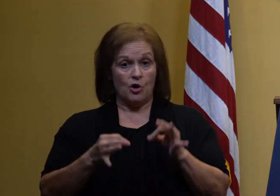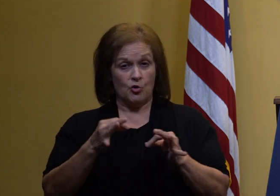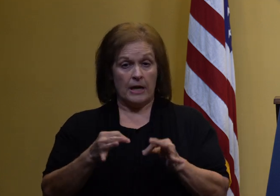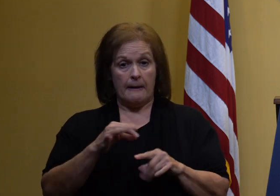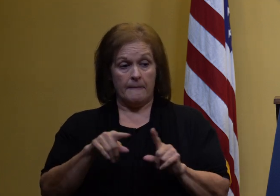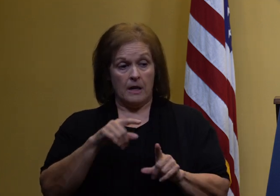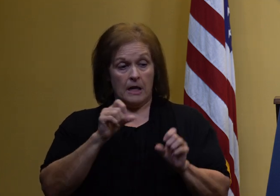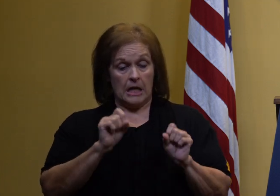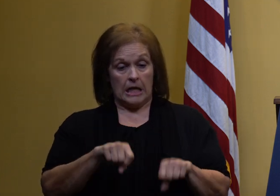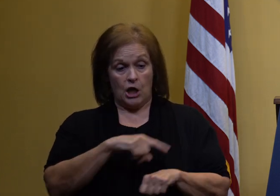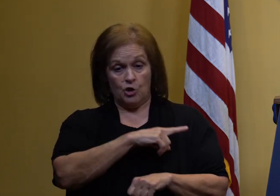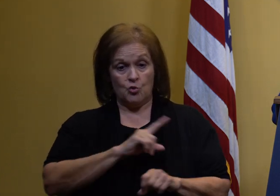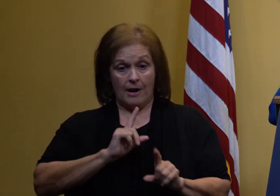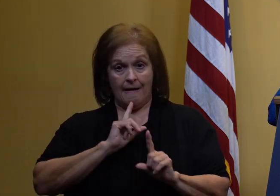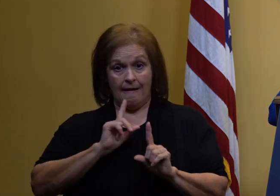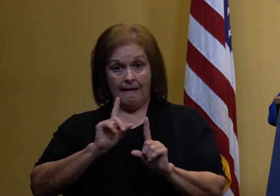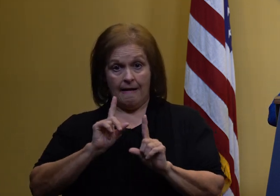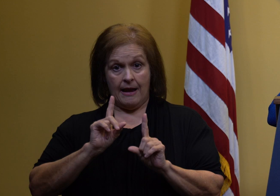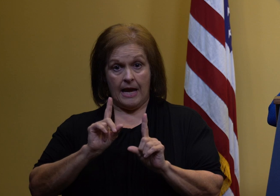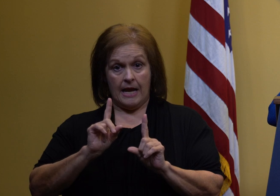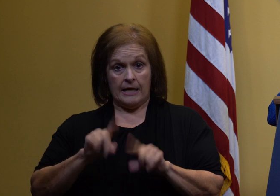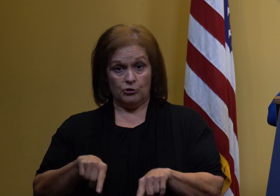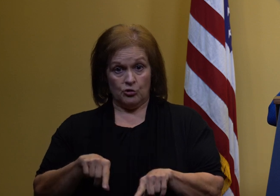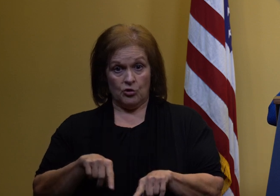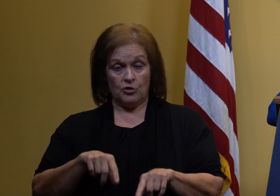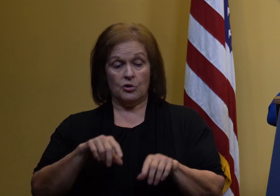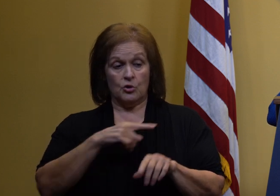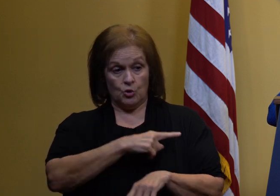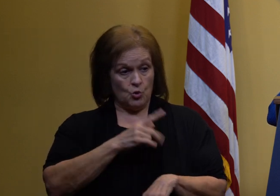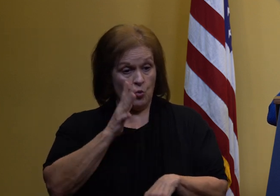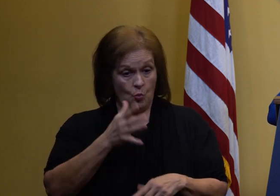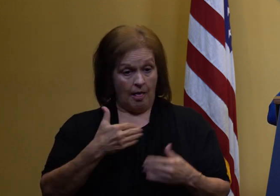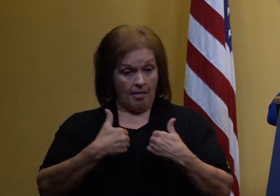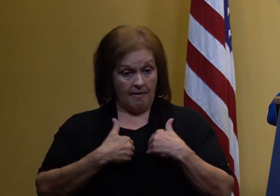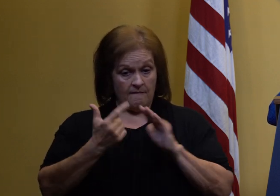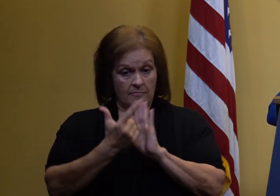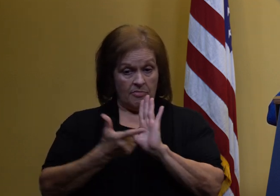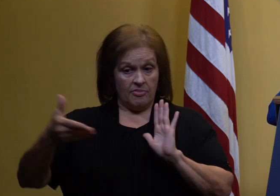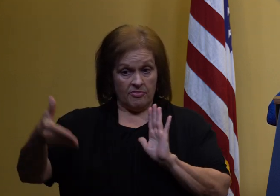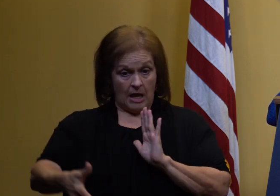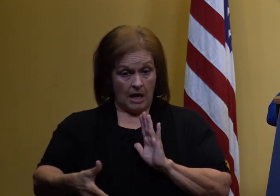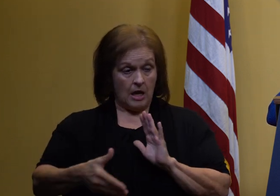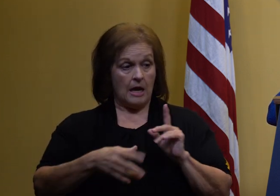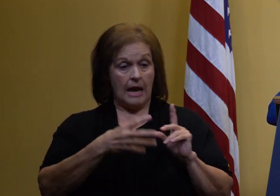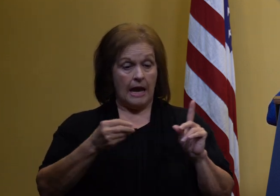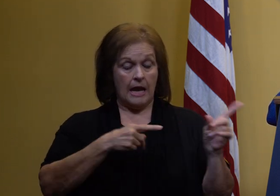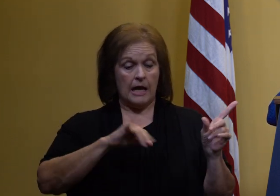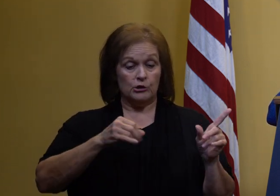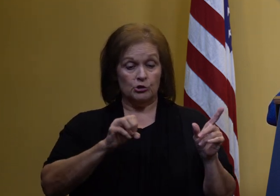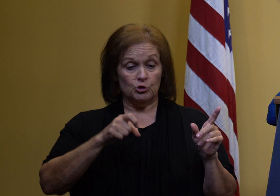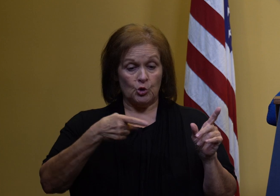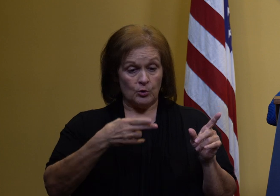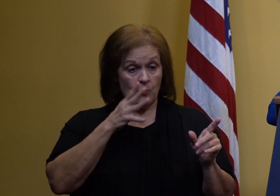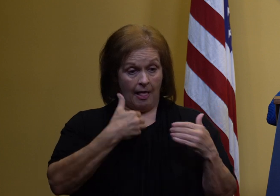you answer if you plan on having counsel there and if Joseph plans to have an